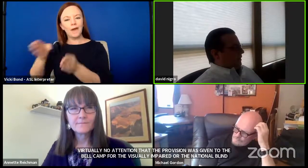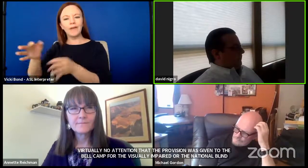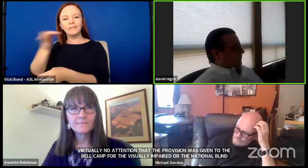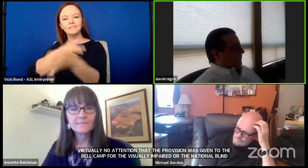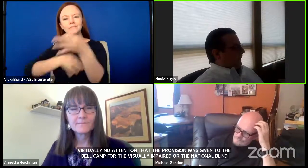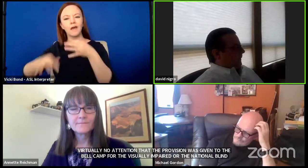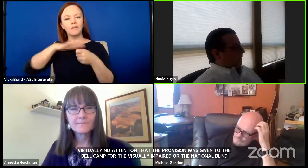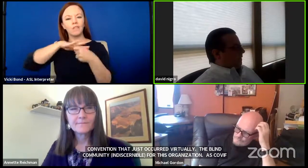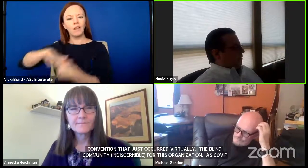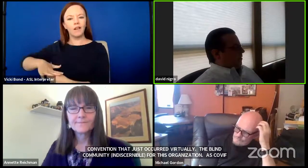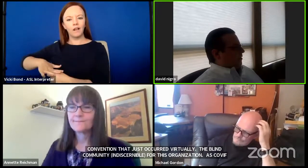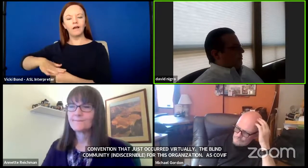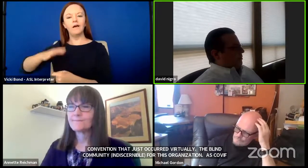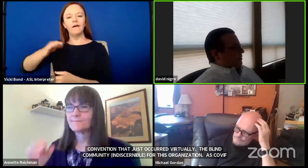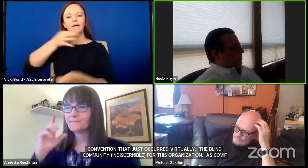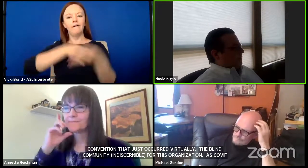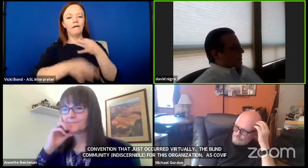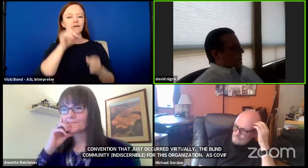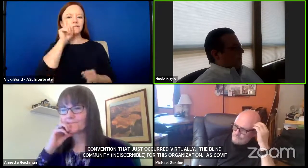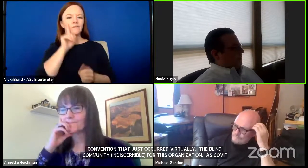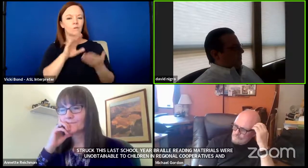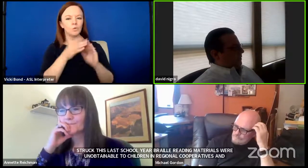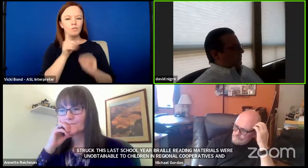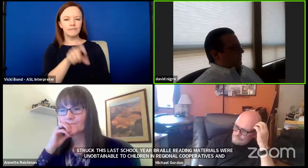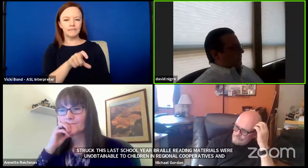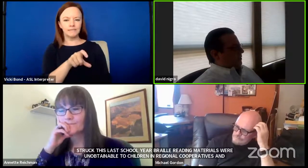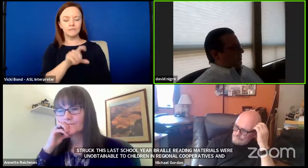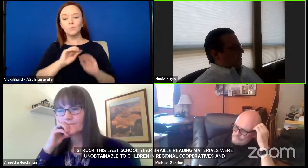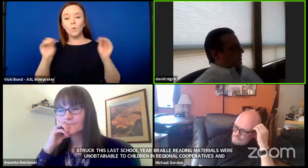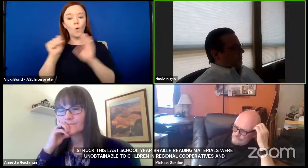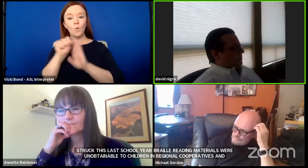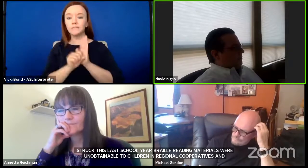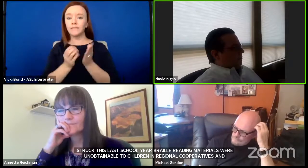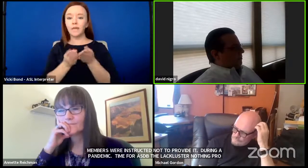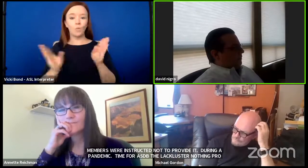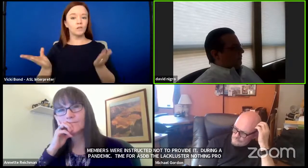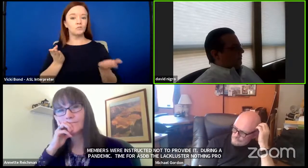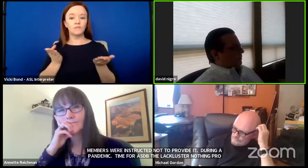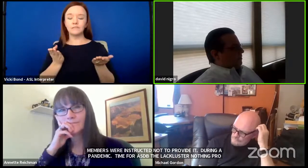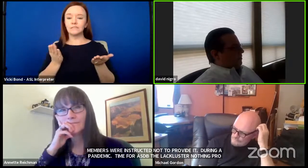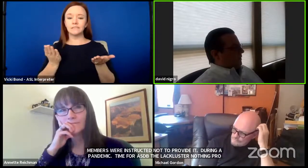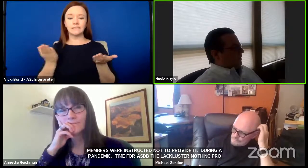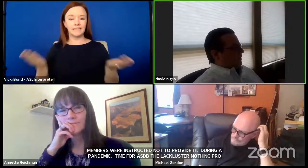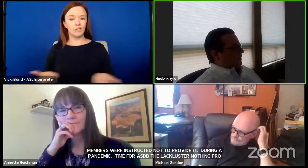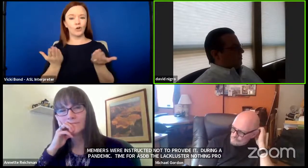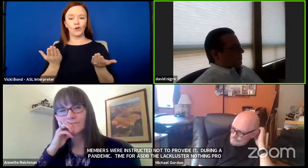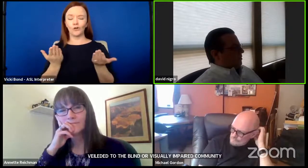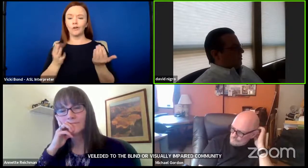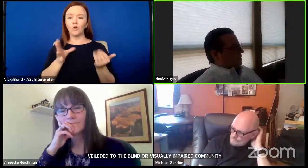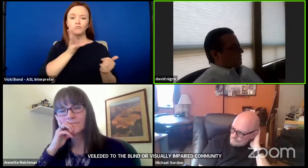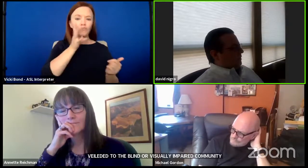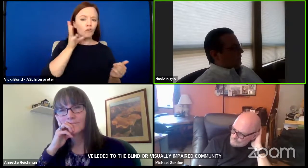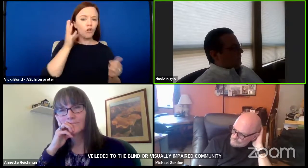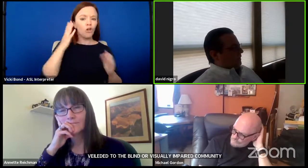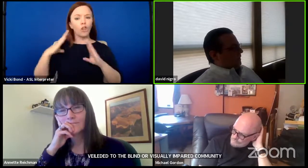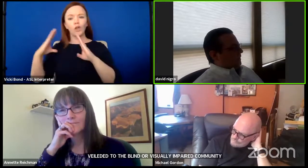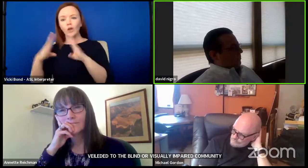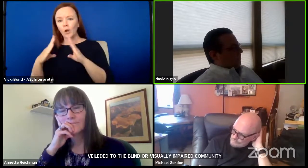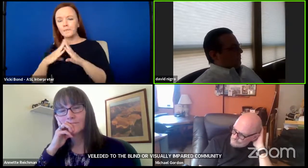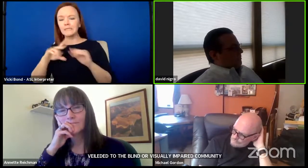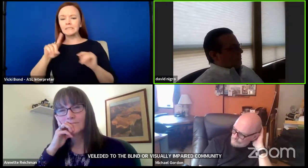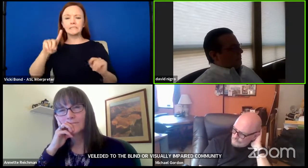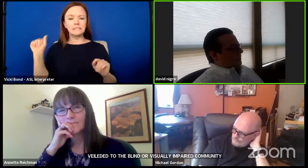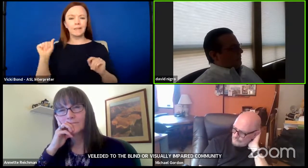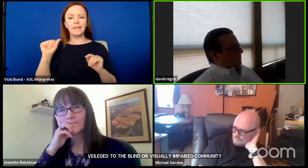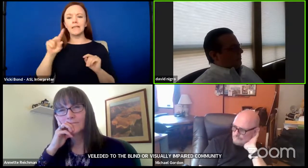community? There are no statewide services being delivered here, either in terms of rural versus urban or in terms of disability,